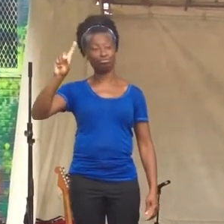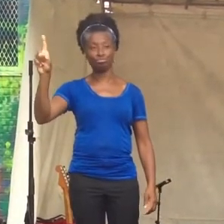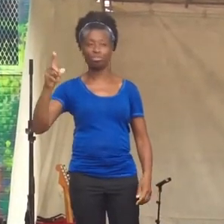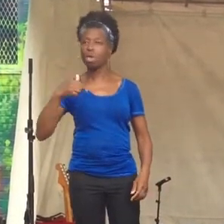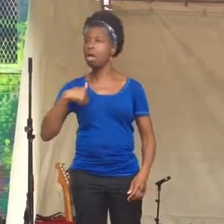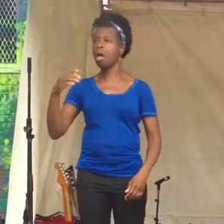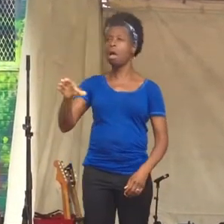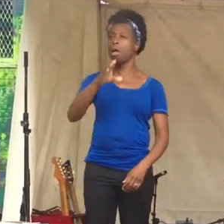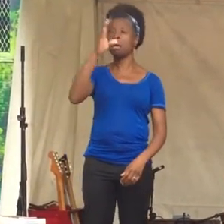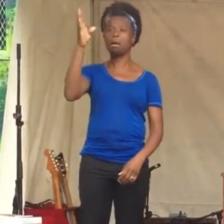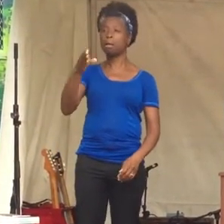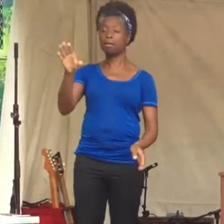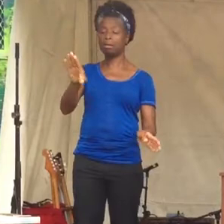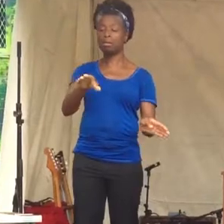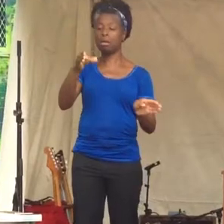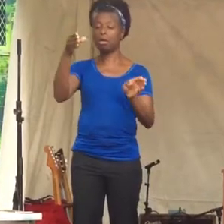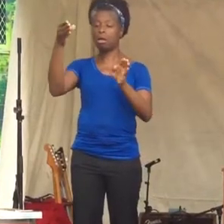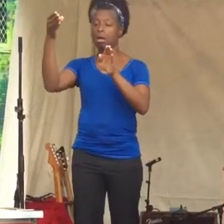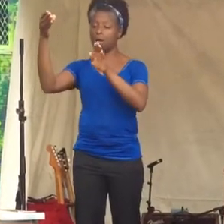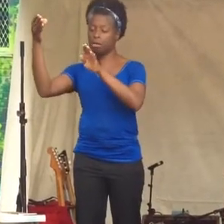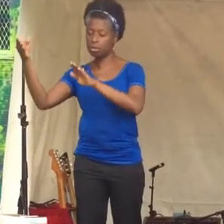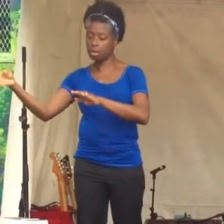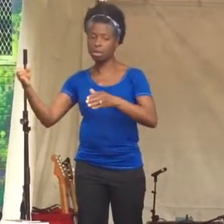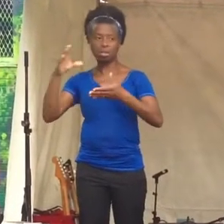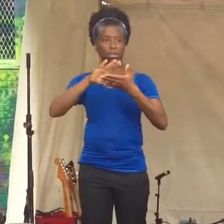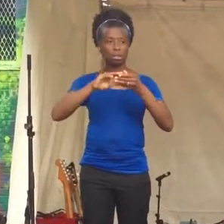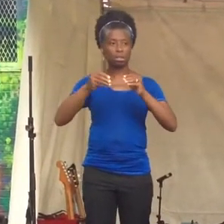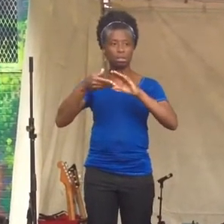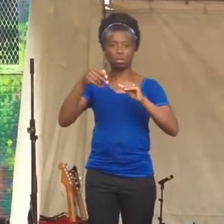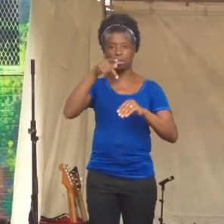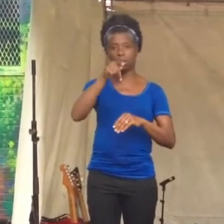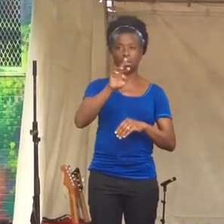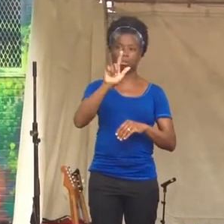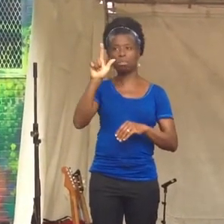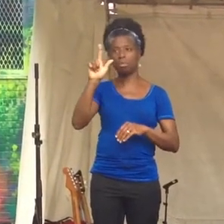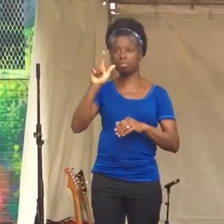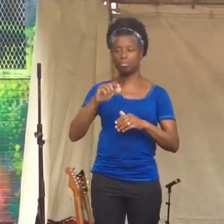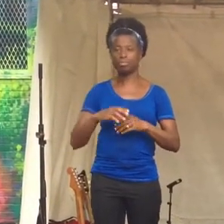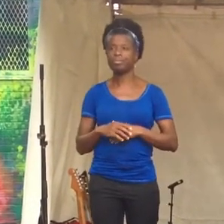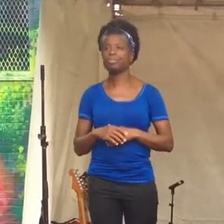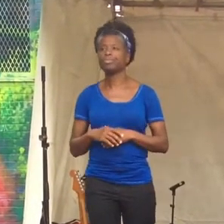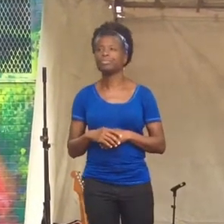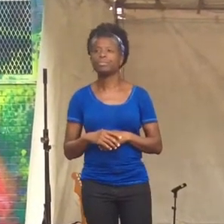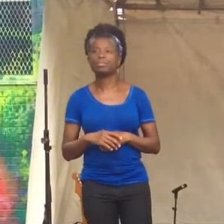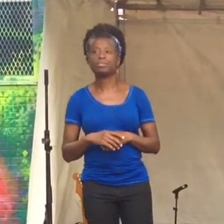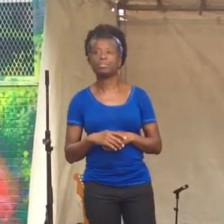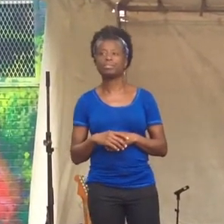I never died, says he.